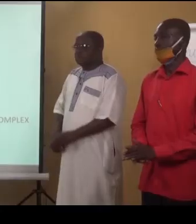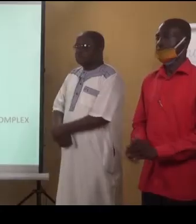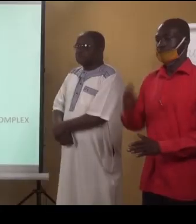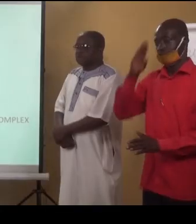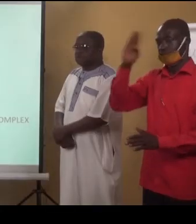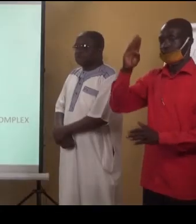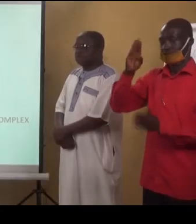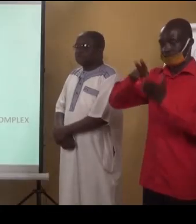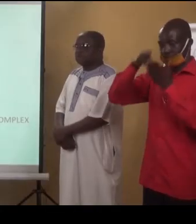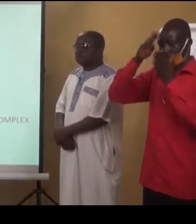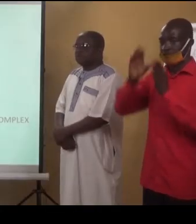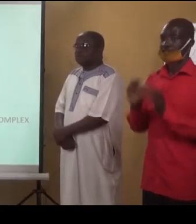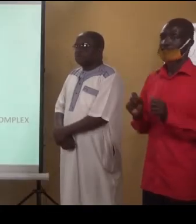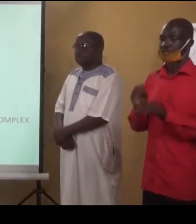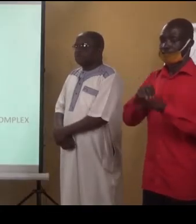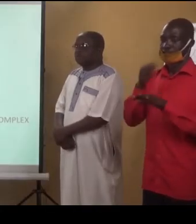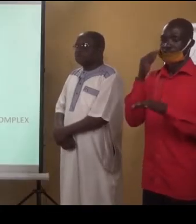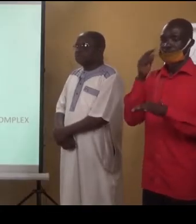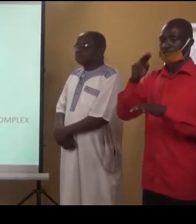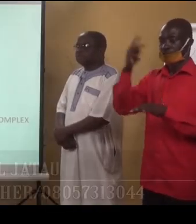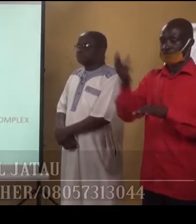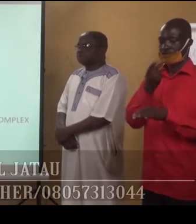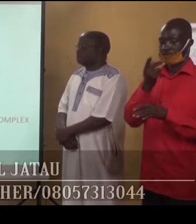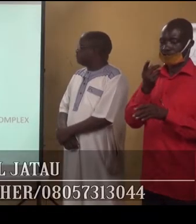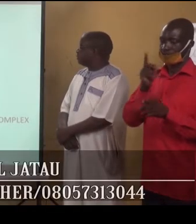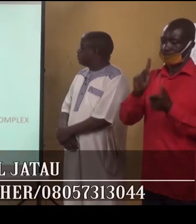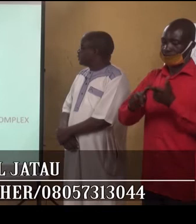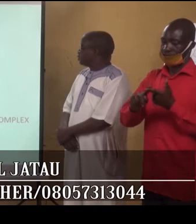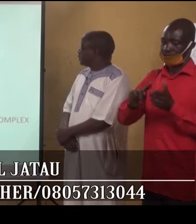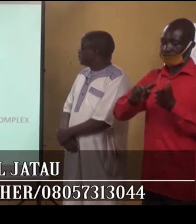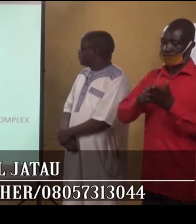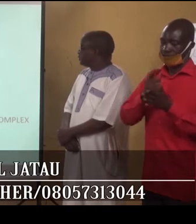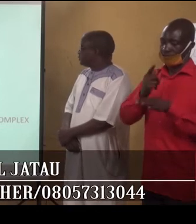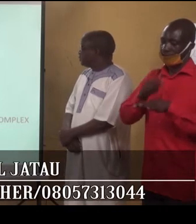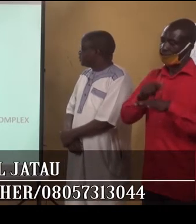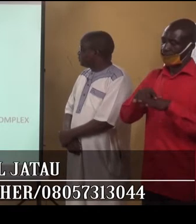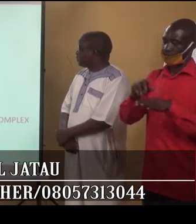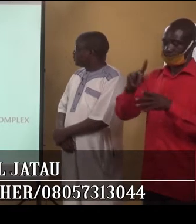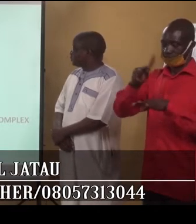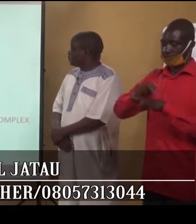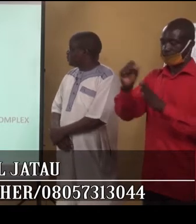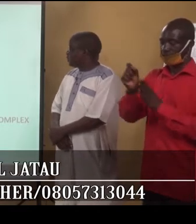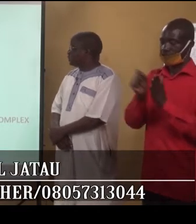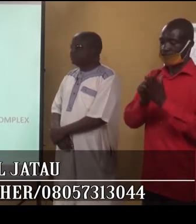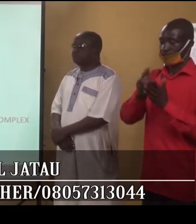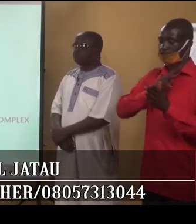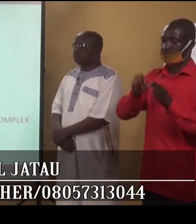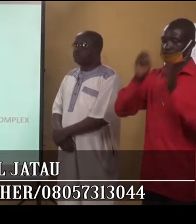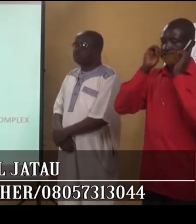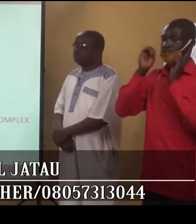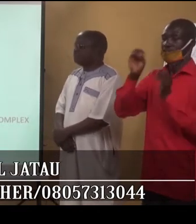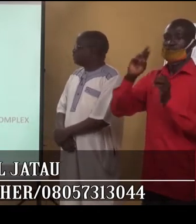Hello viewers and students. You are welcome to this segment of Kaduna State Ministry of Education Radio and